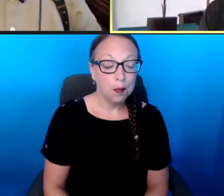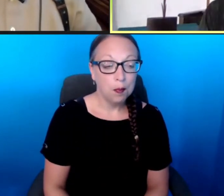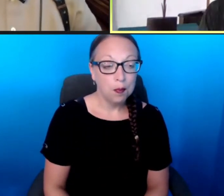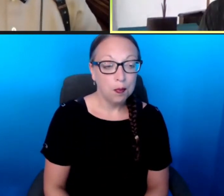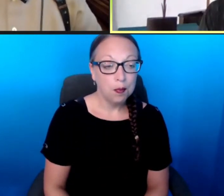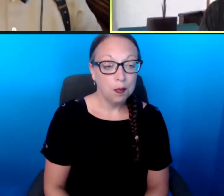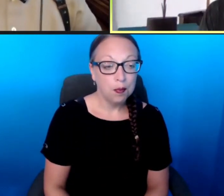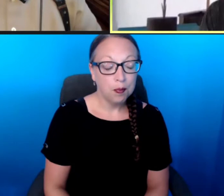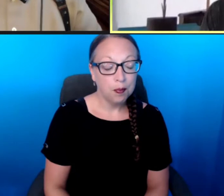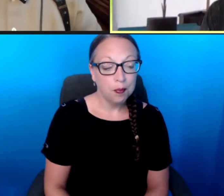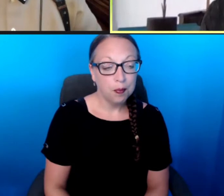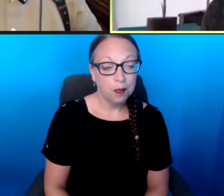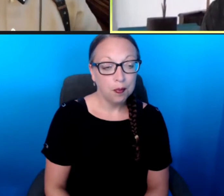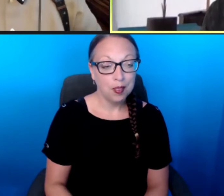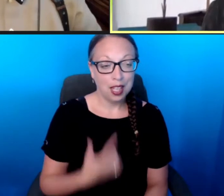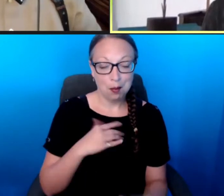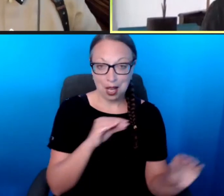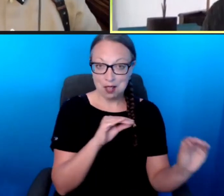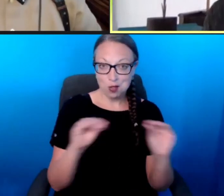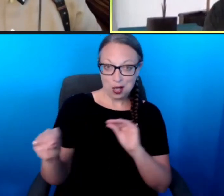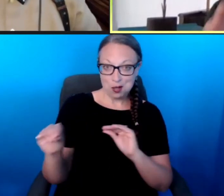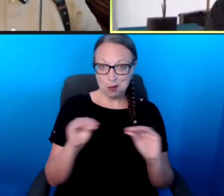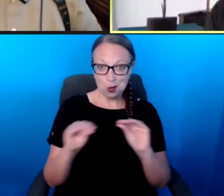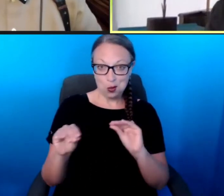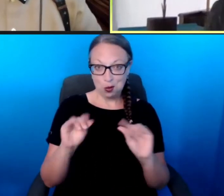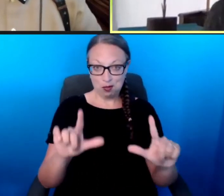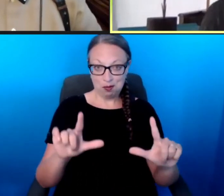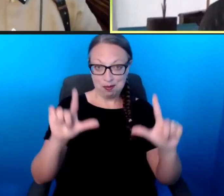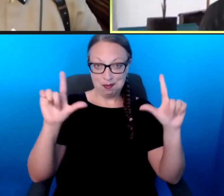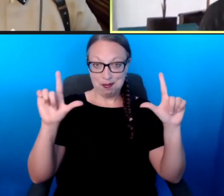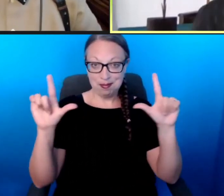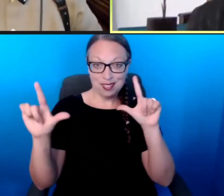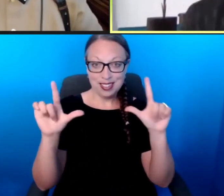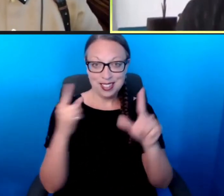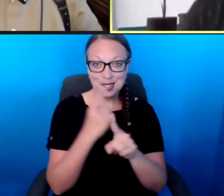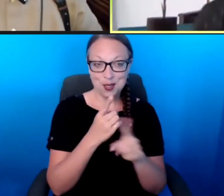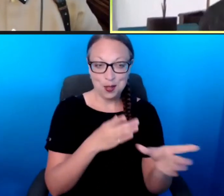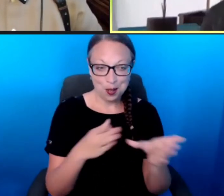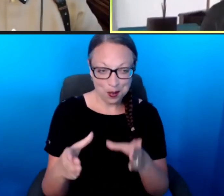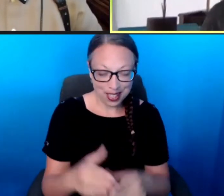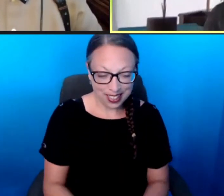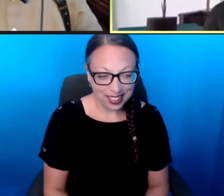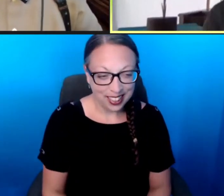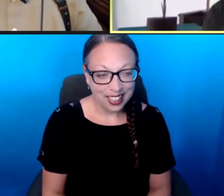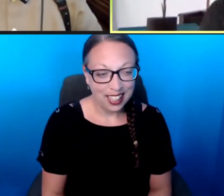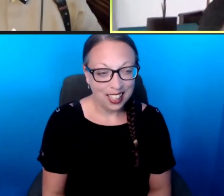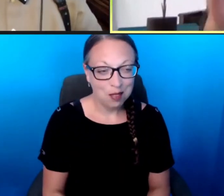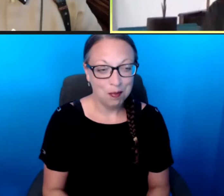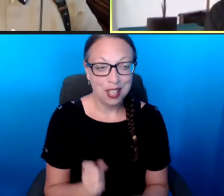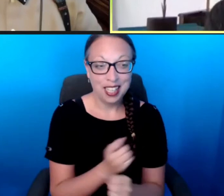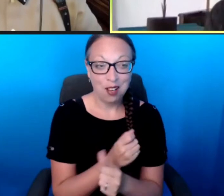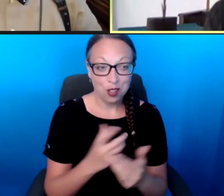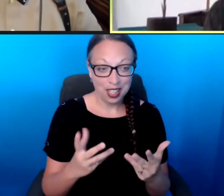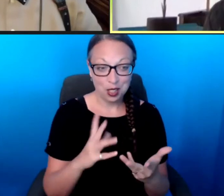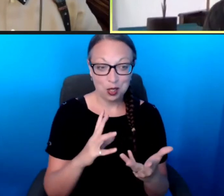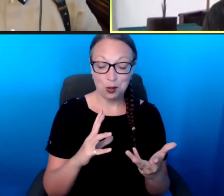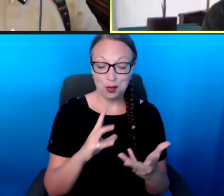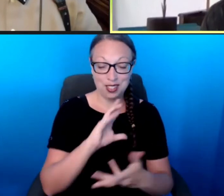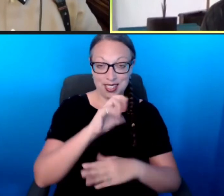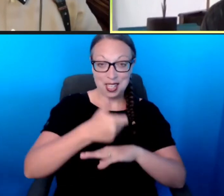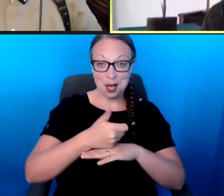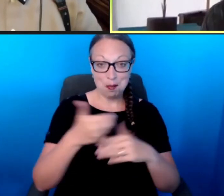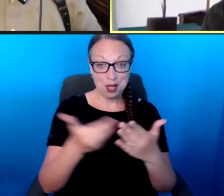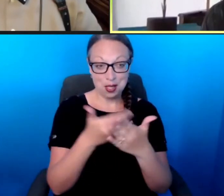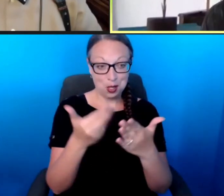move into a position here, and after everything we went through to get this new format, it looks very